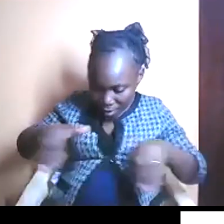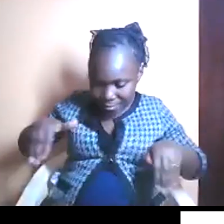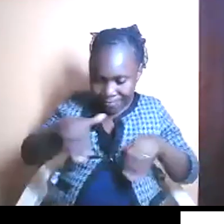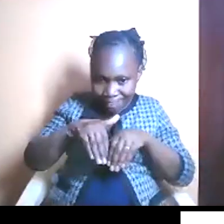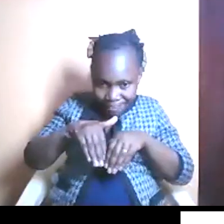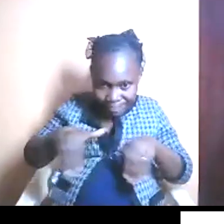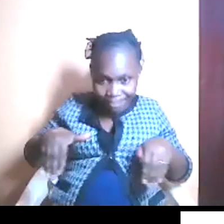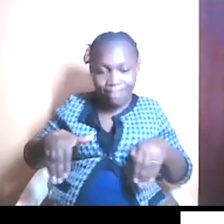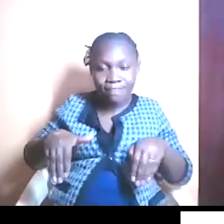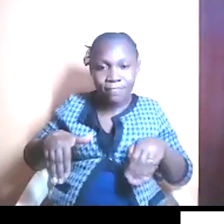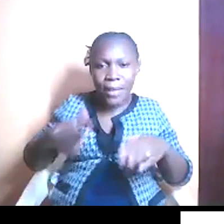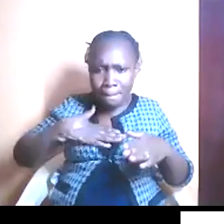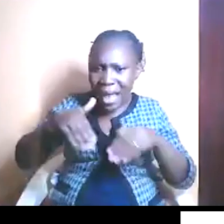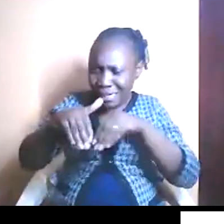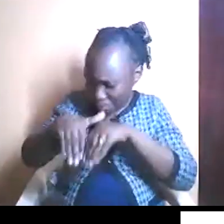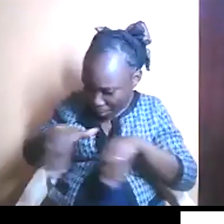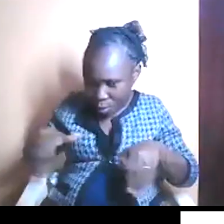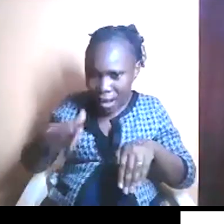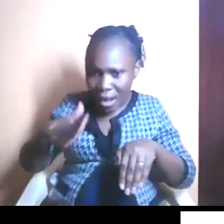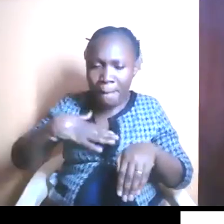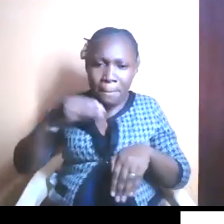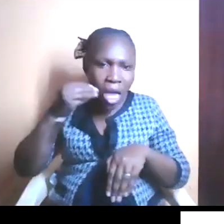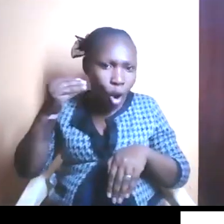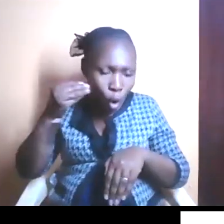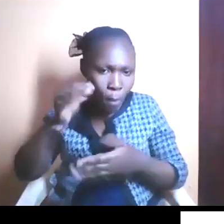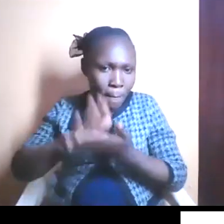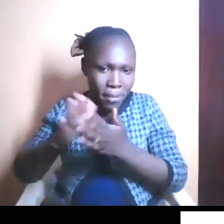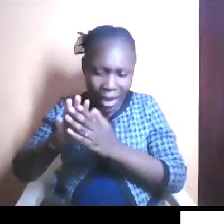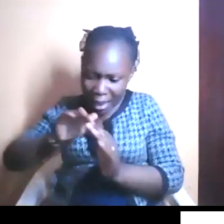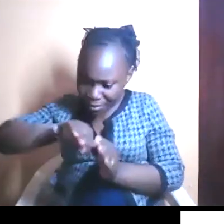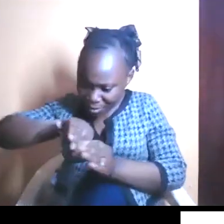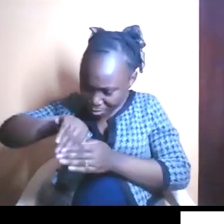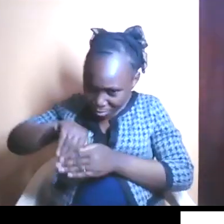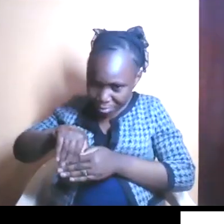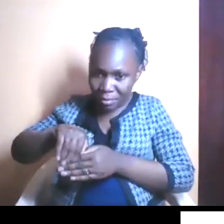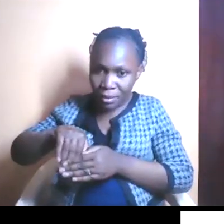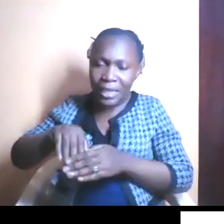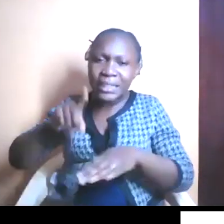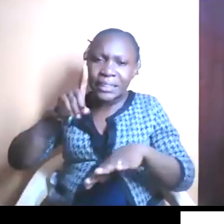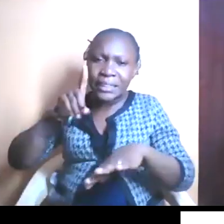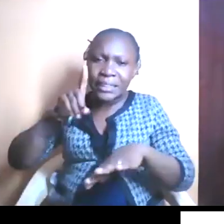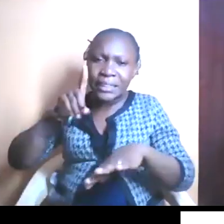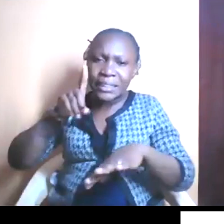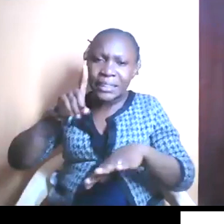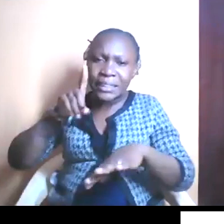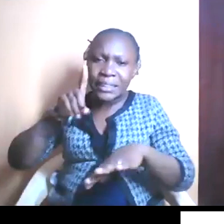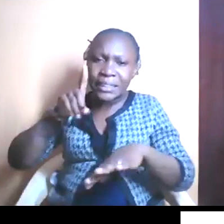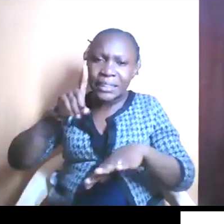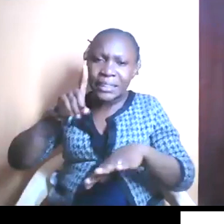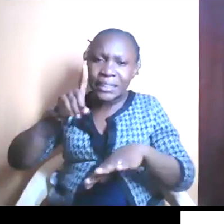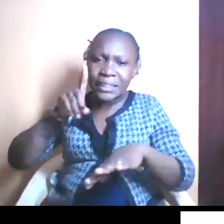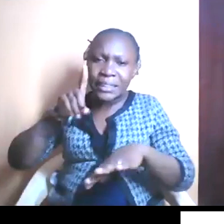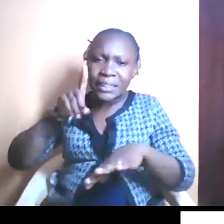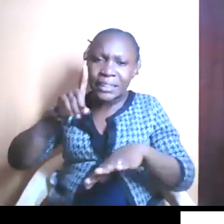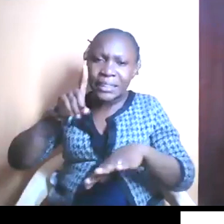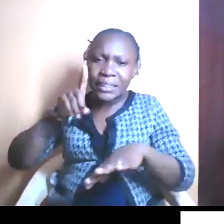space, you know, keeping your home sacred. You leave work when it's time to leave, whether or not you have finished the work, because the work